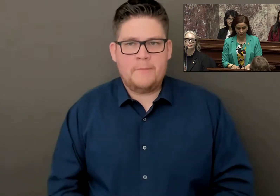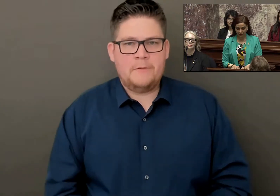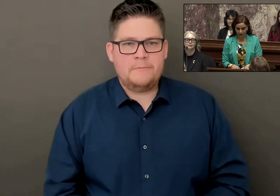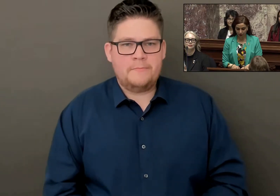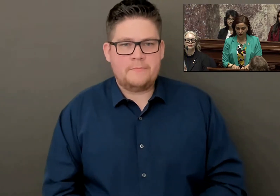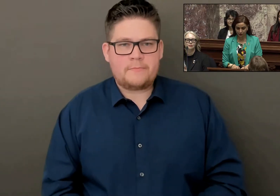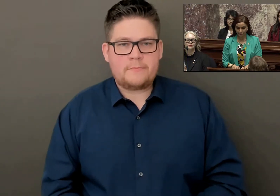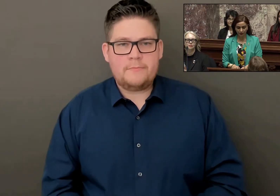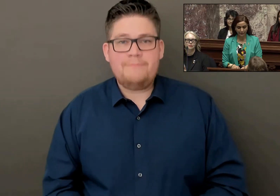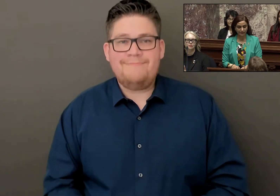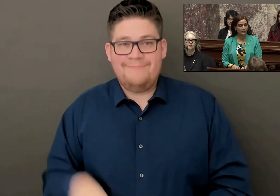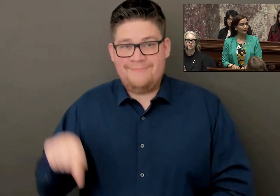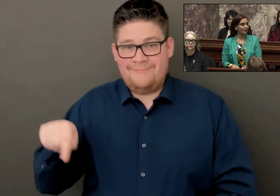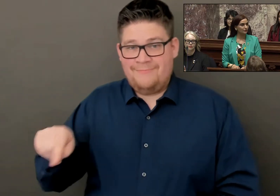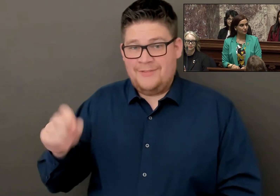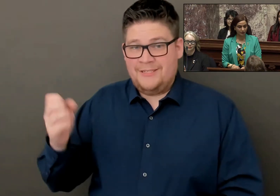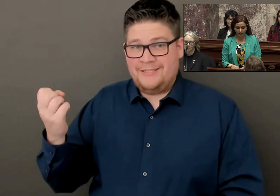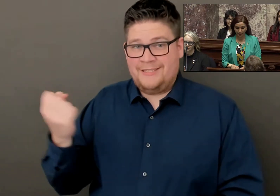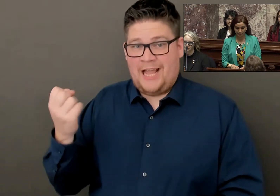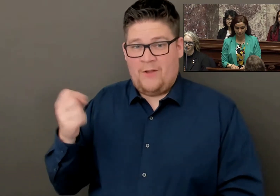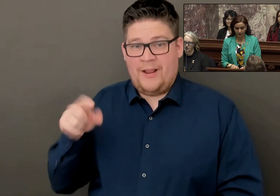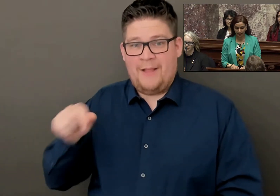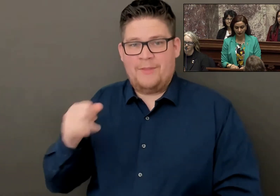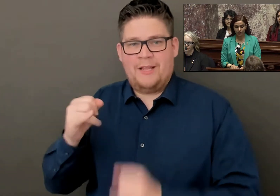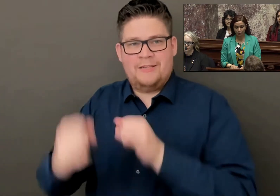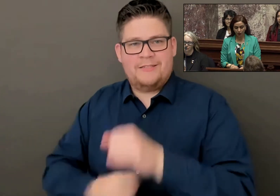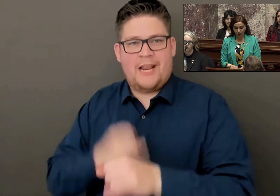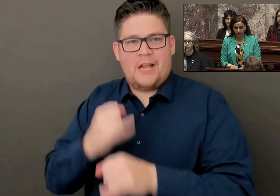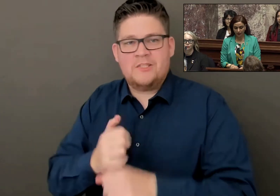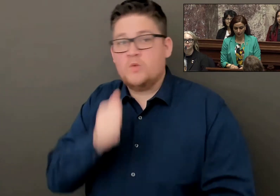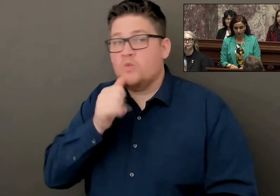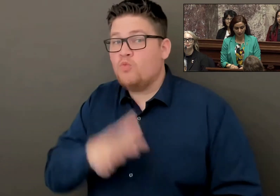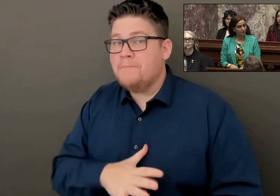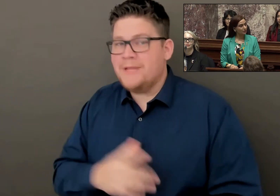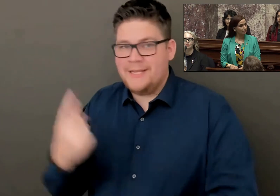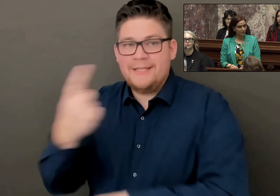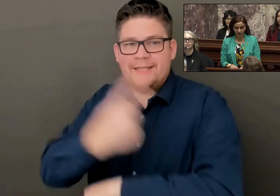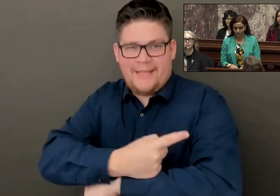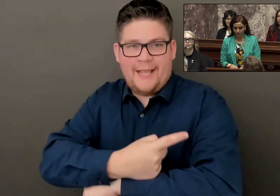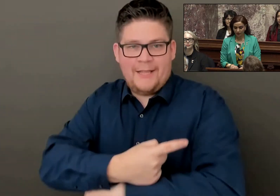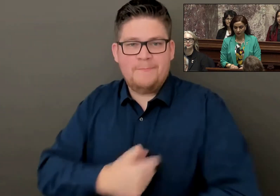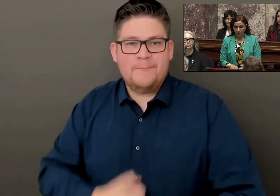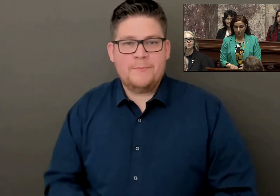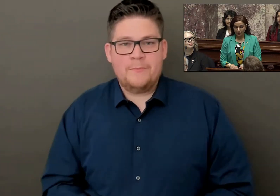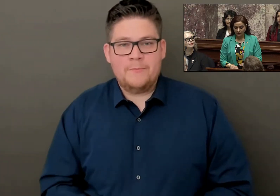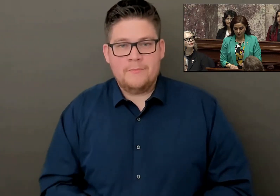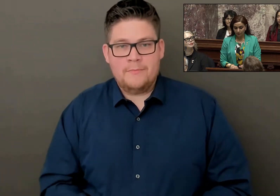heart, yet also with immense gratitude, I rise today to honor a remarkable woman